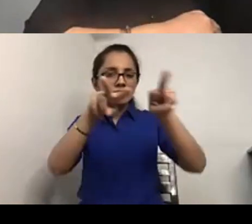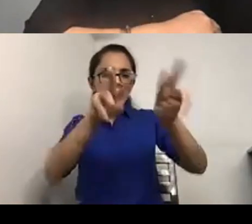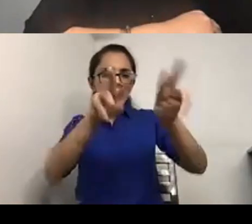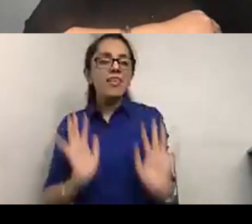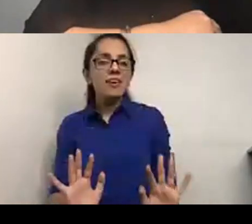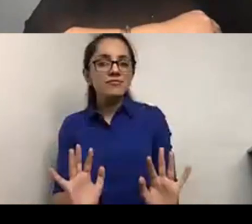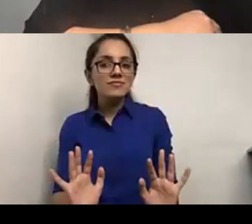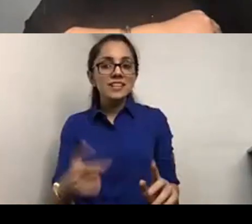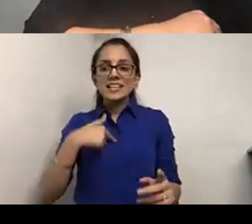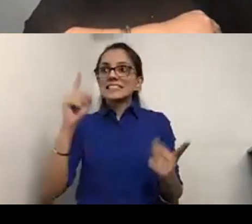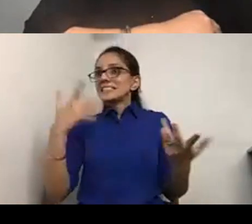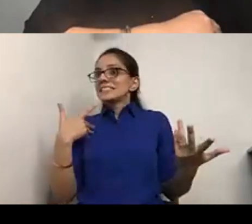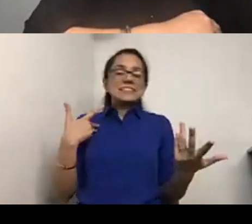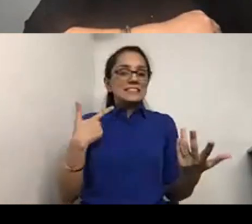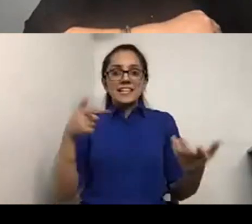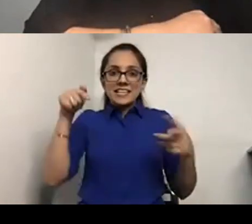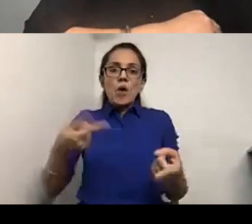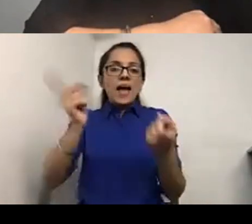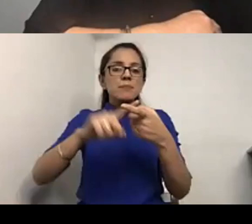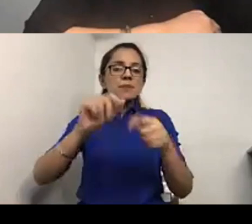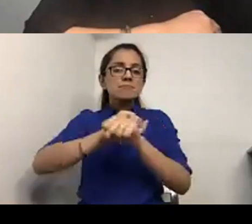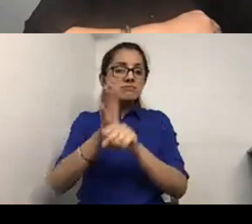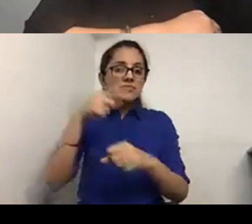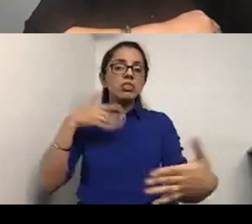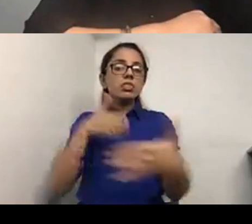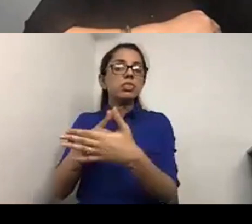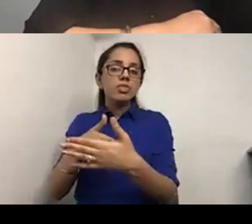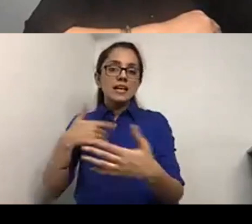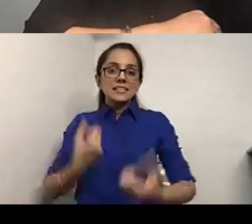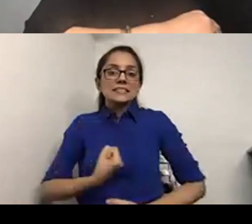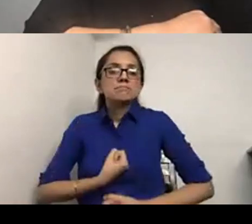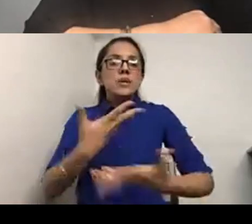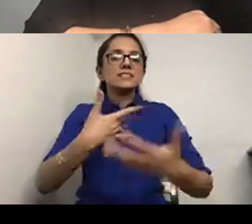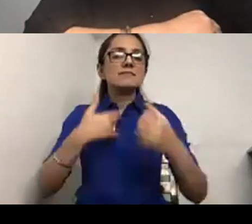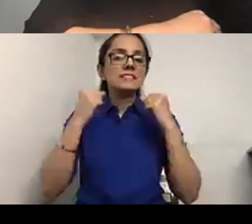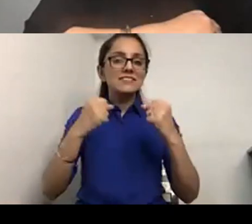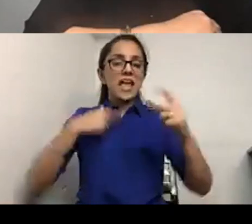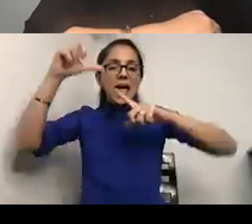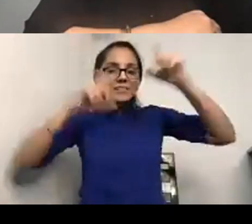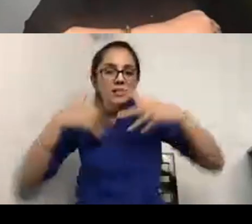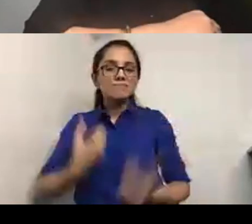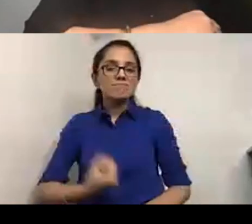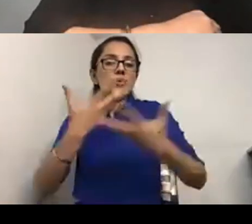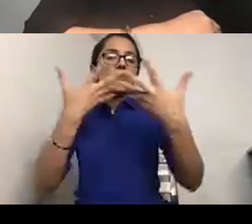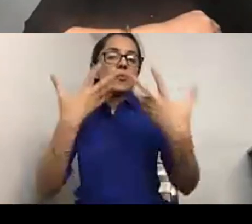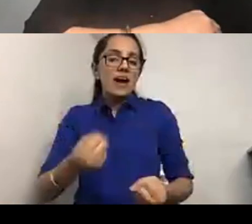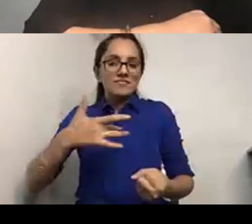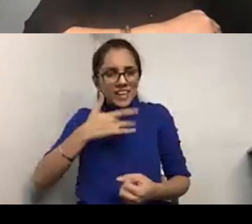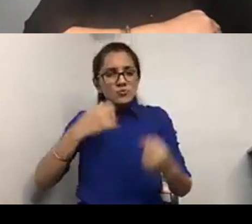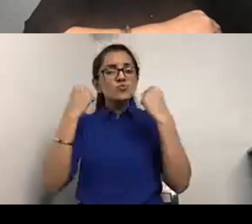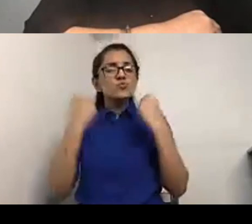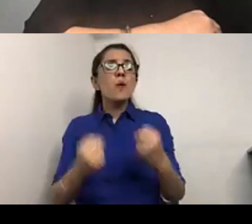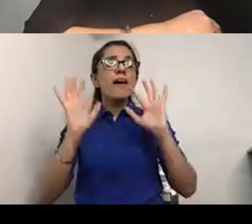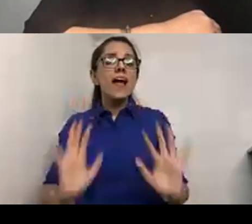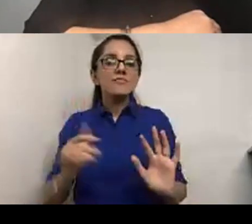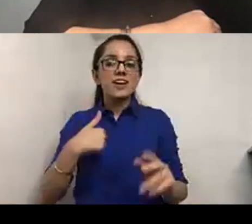ultimately, unfortunately, digital era has limited my expression on emotions that I feel for each one of you